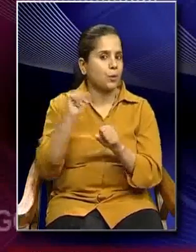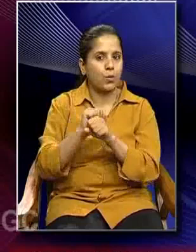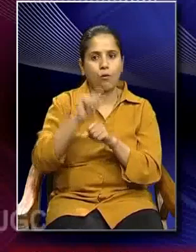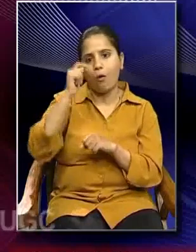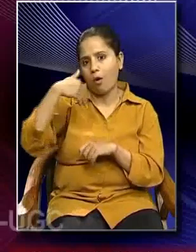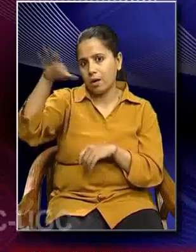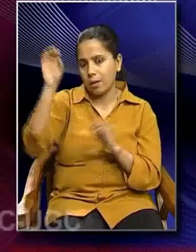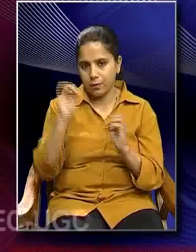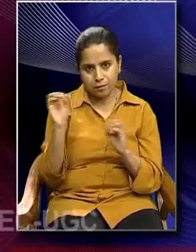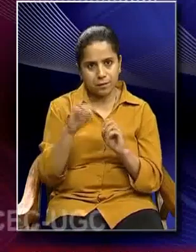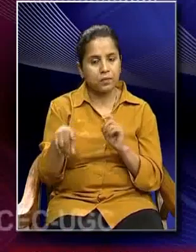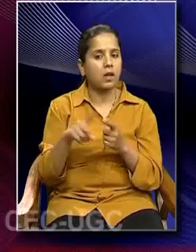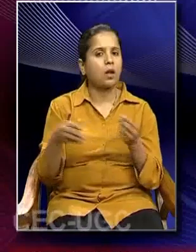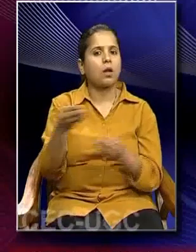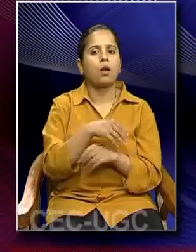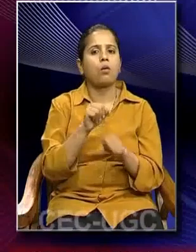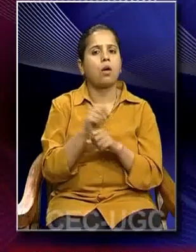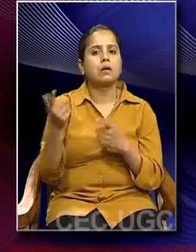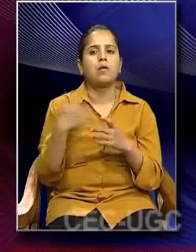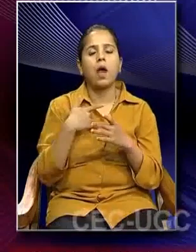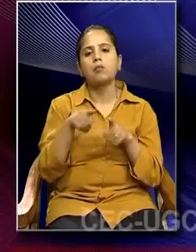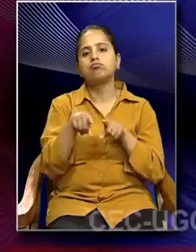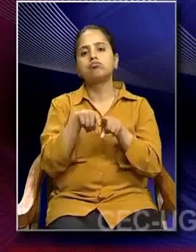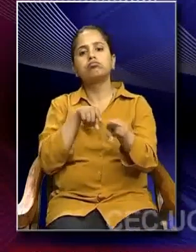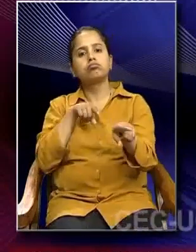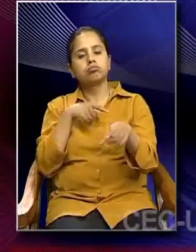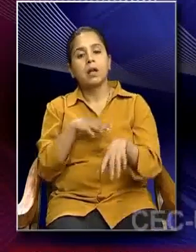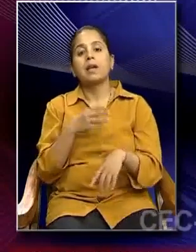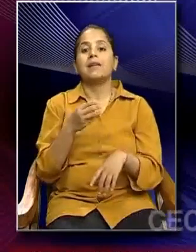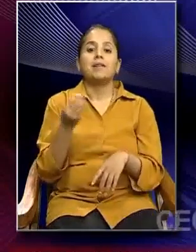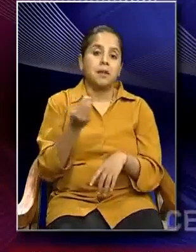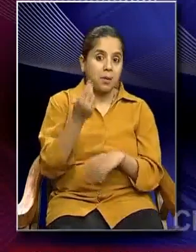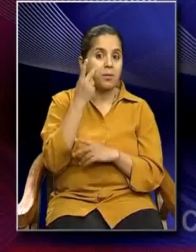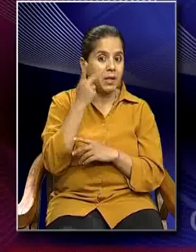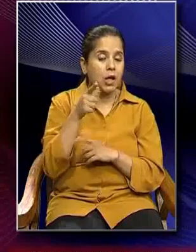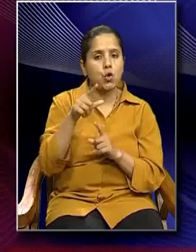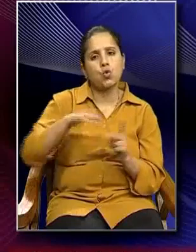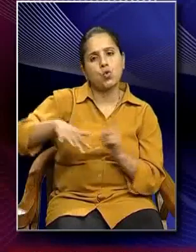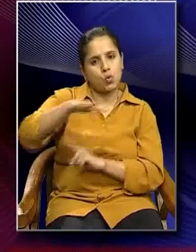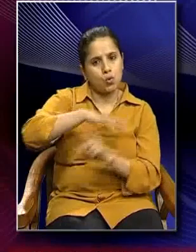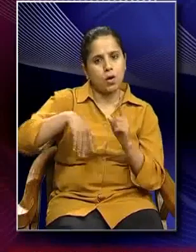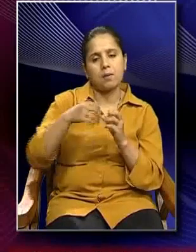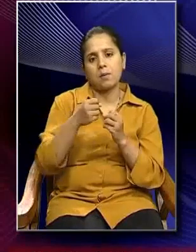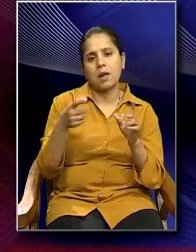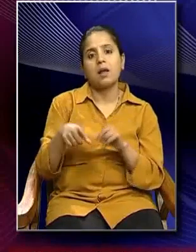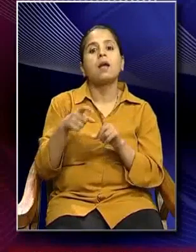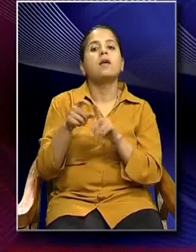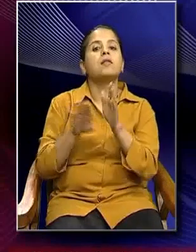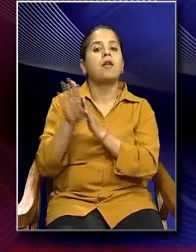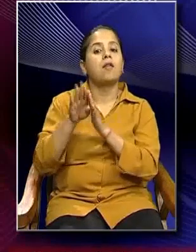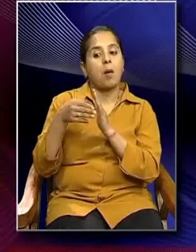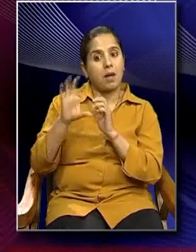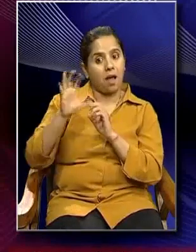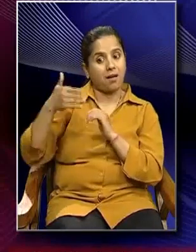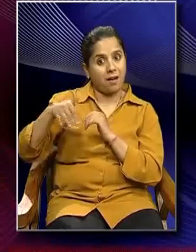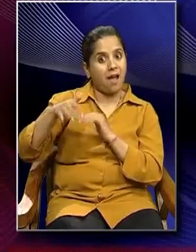are economically and socially left behind. So in some sense, at the local level in most of these developing nations,